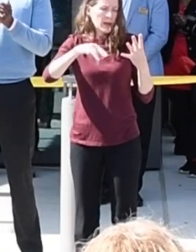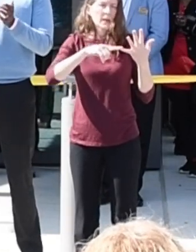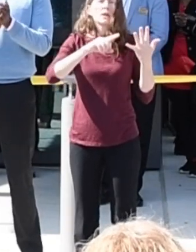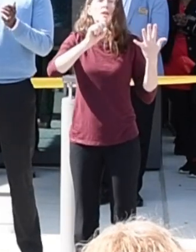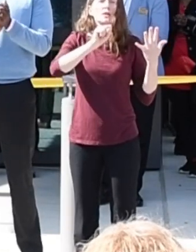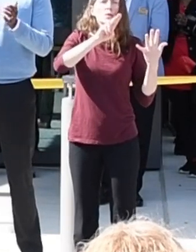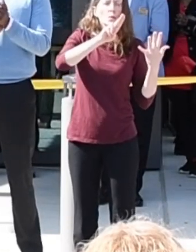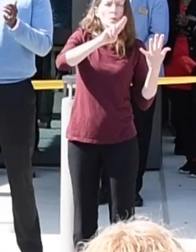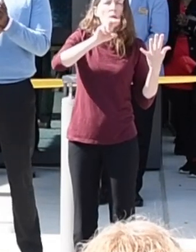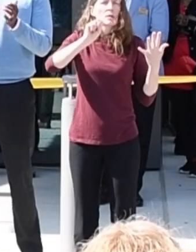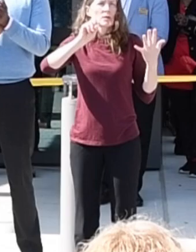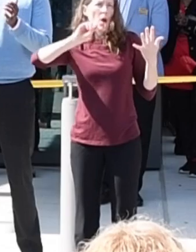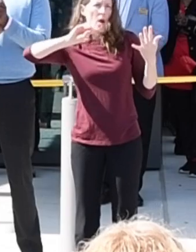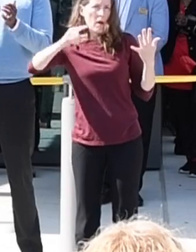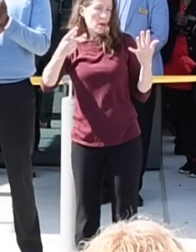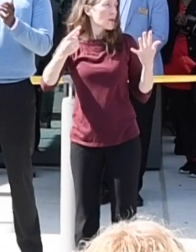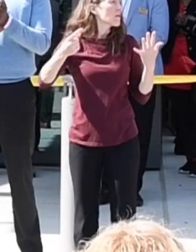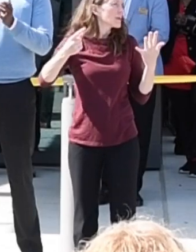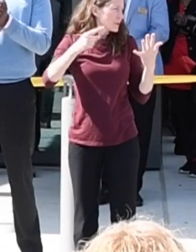Aging.